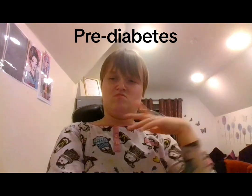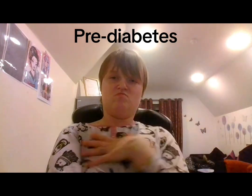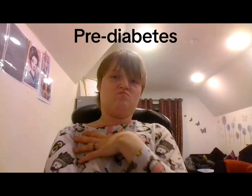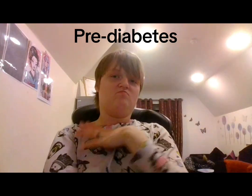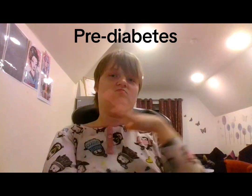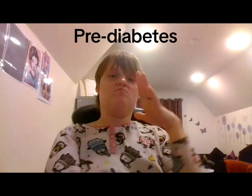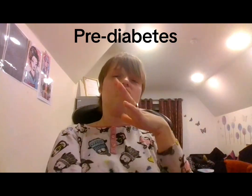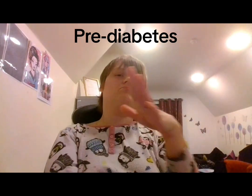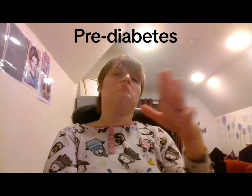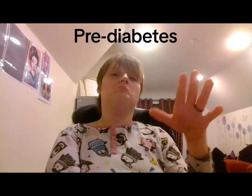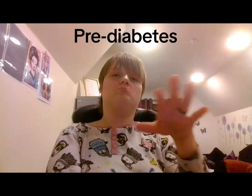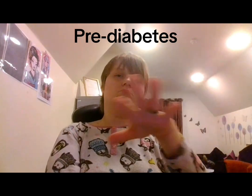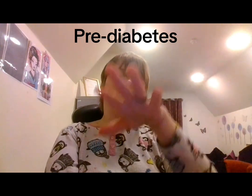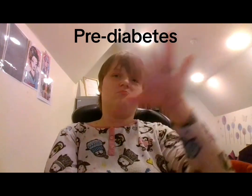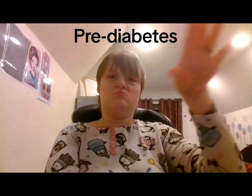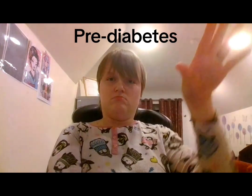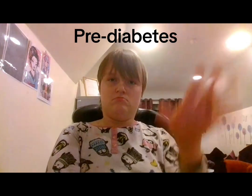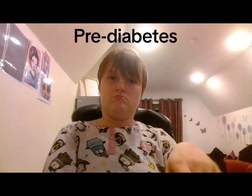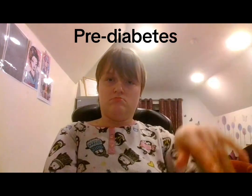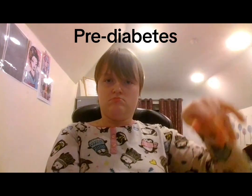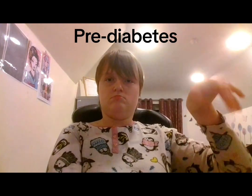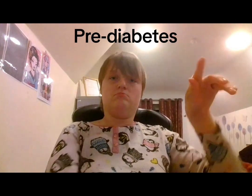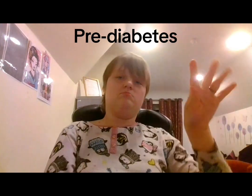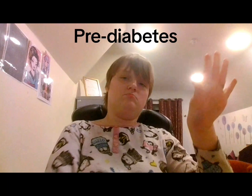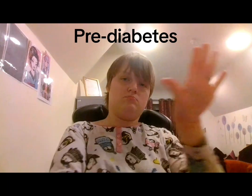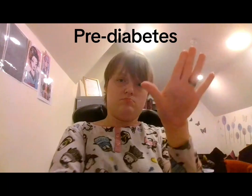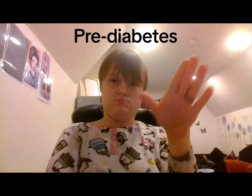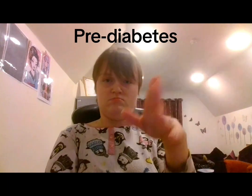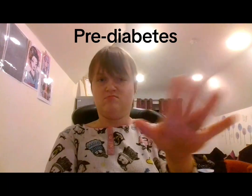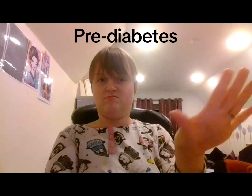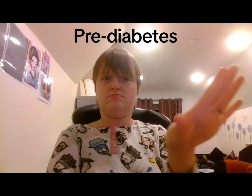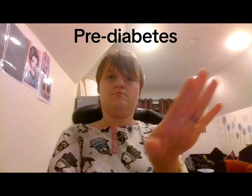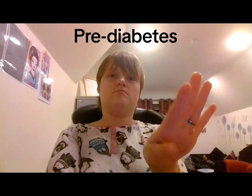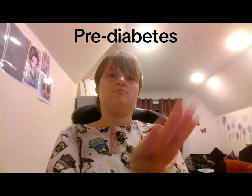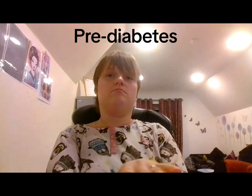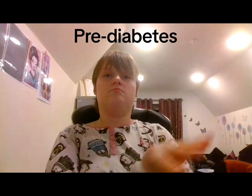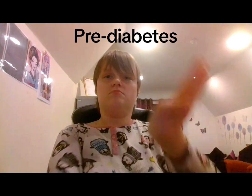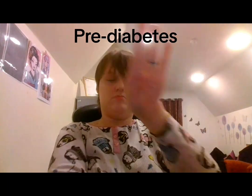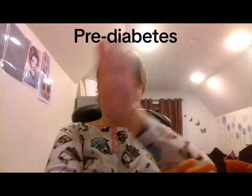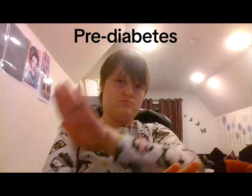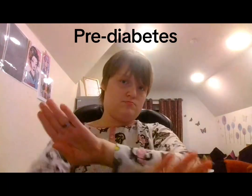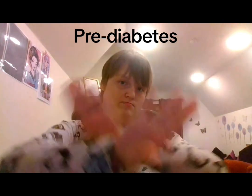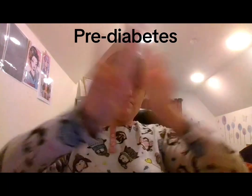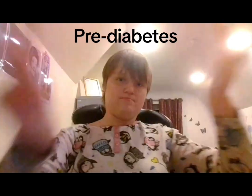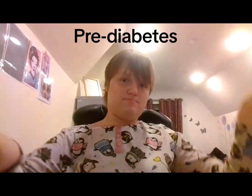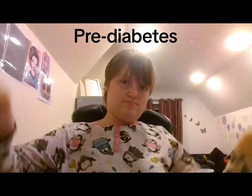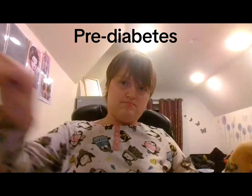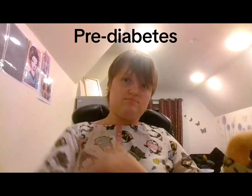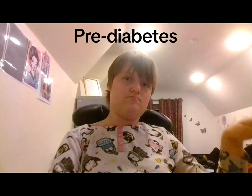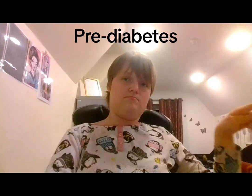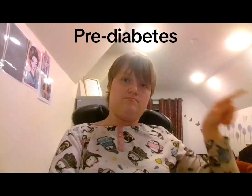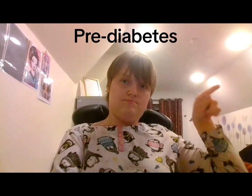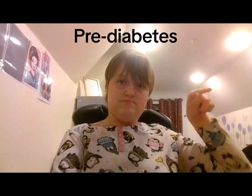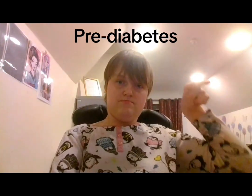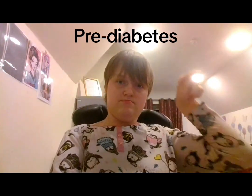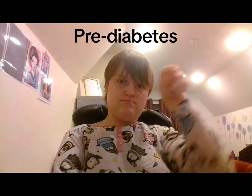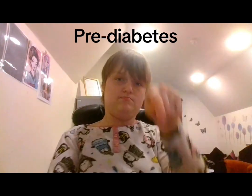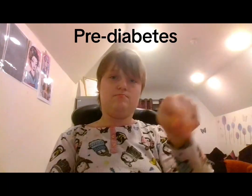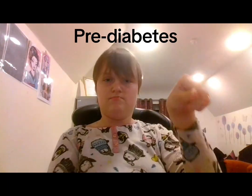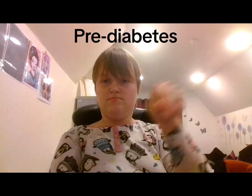Risk online tool only takes a couple of minutes to complete. If your results show that you